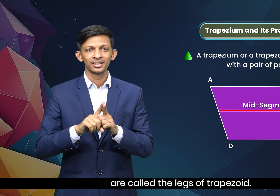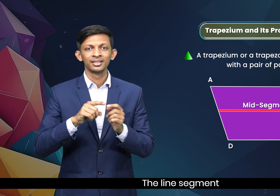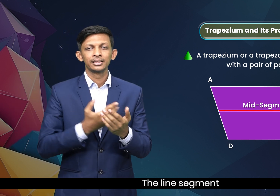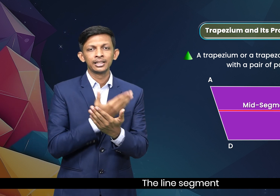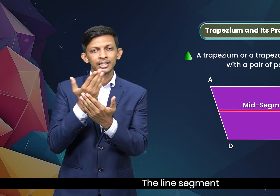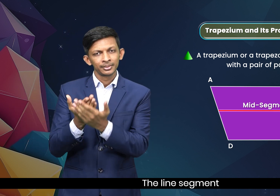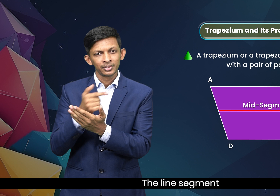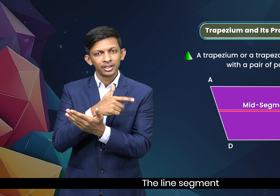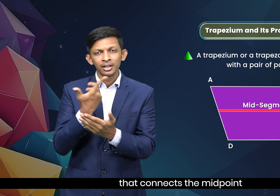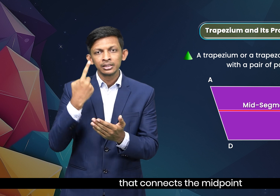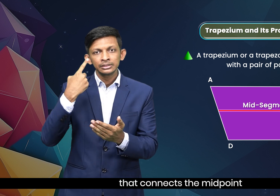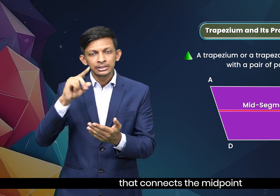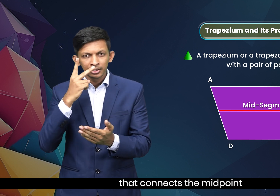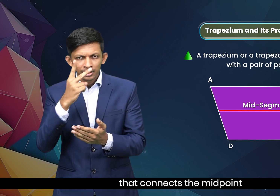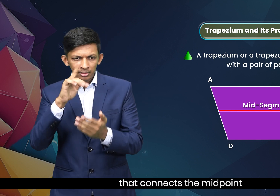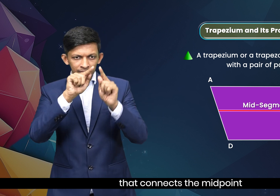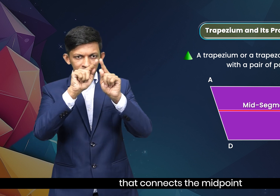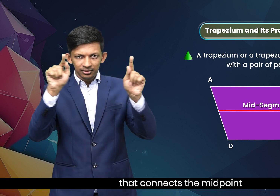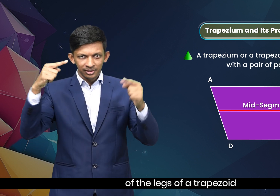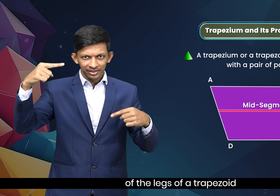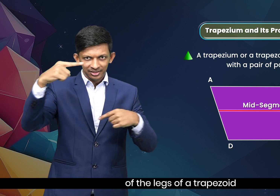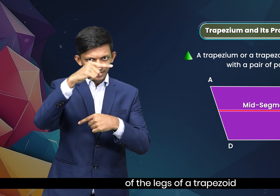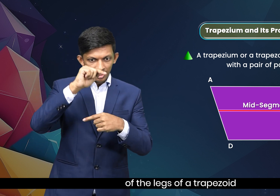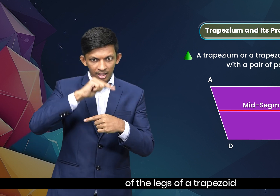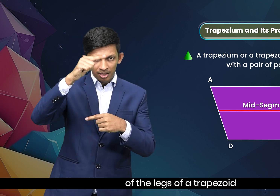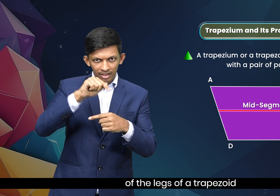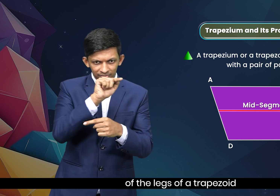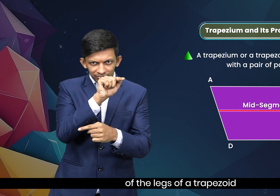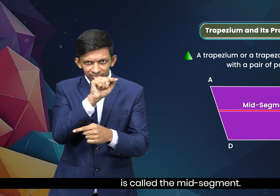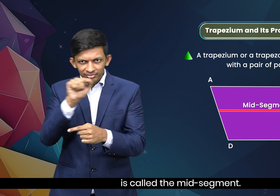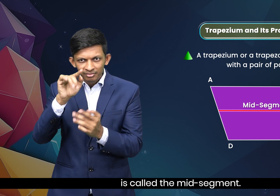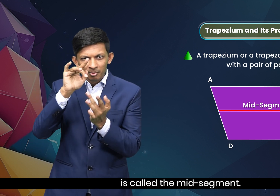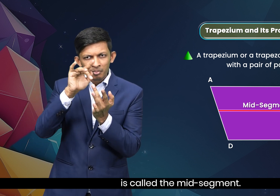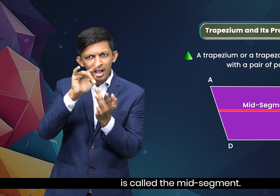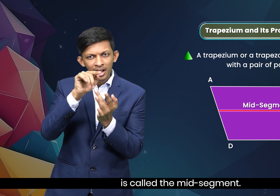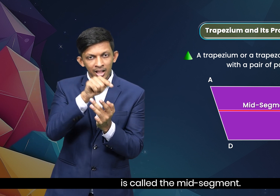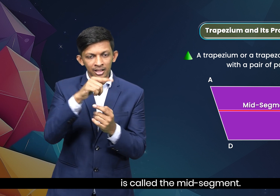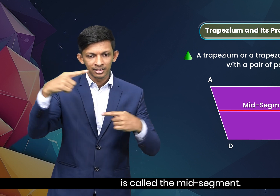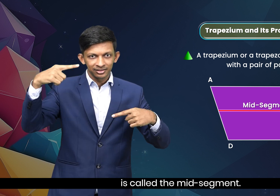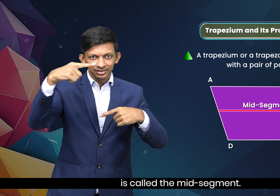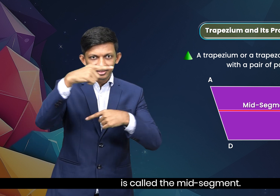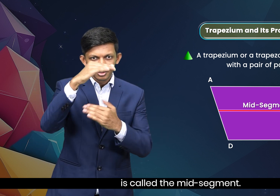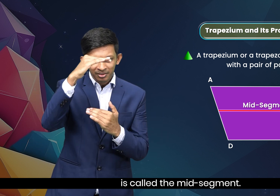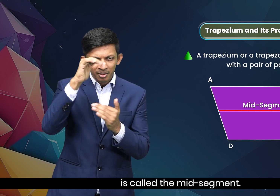The line segment that connects the midpoints of the legs of a trapezoid is called the midsegment.